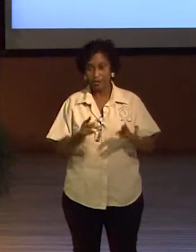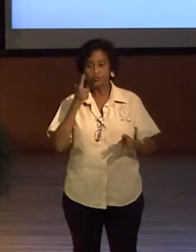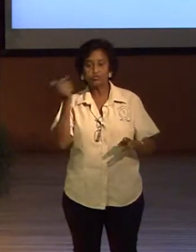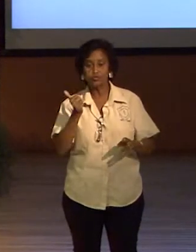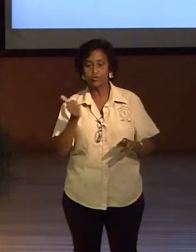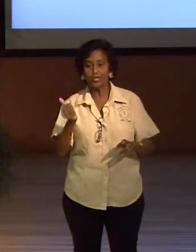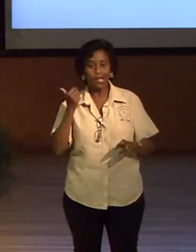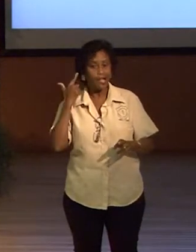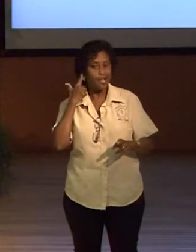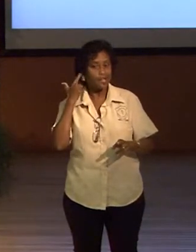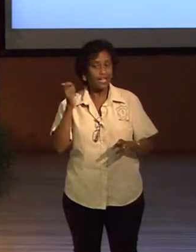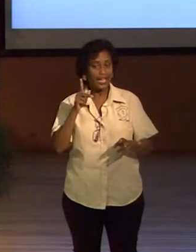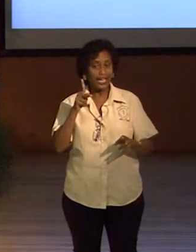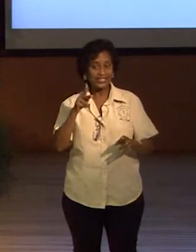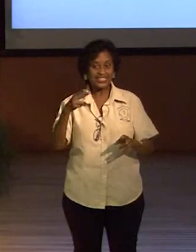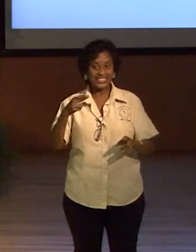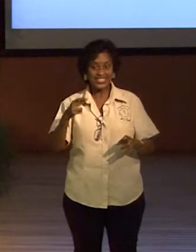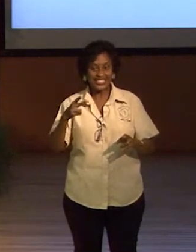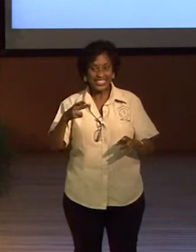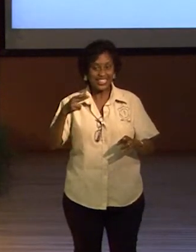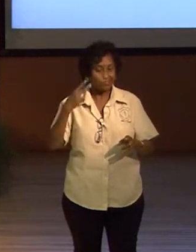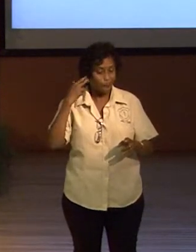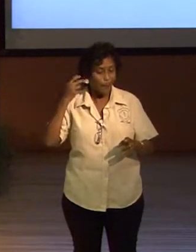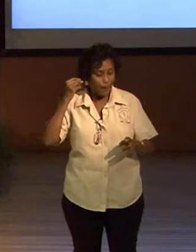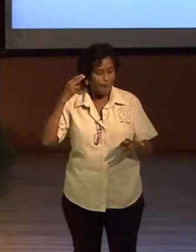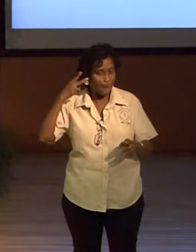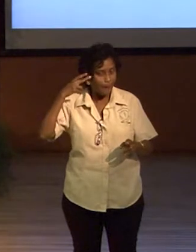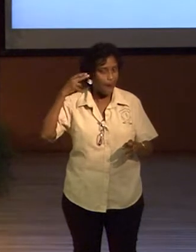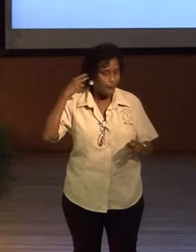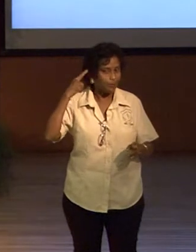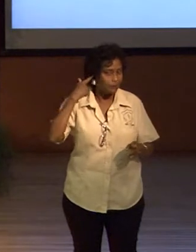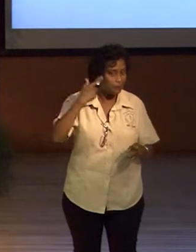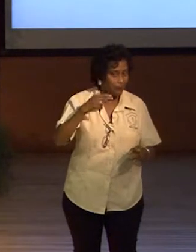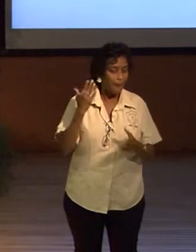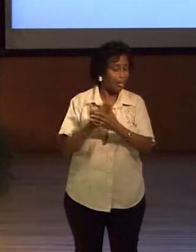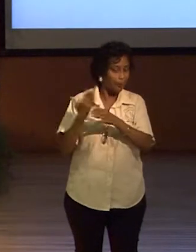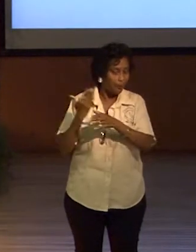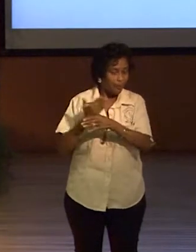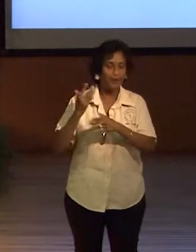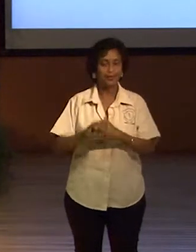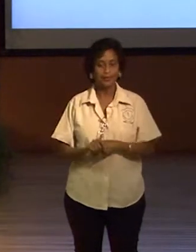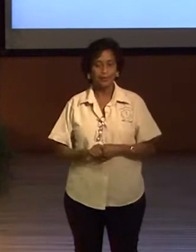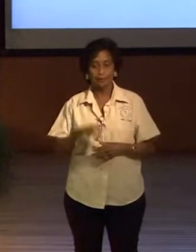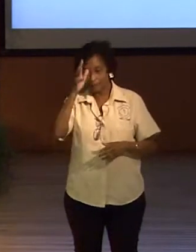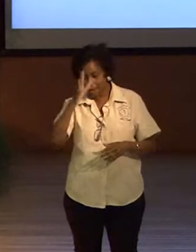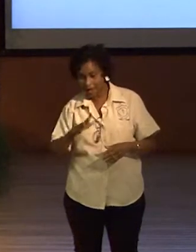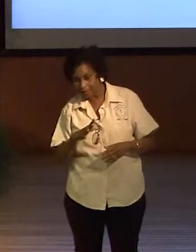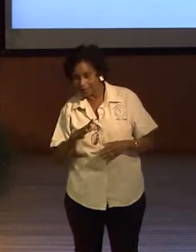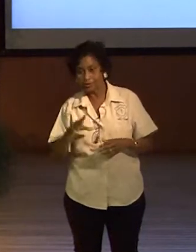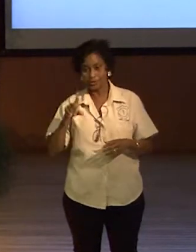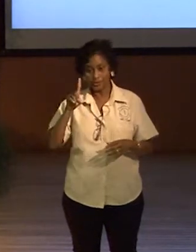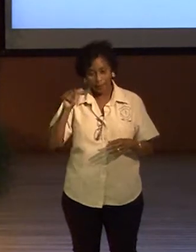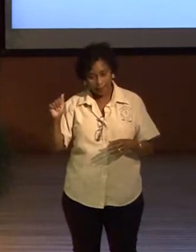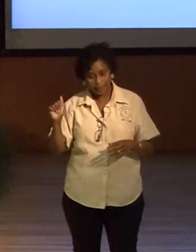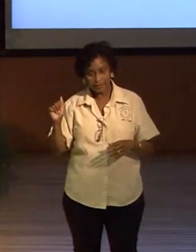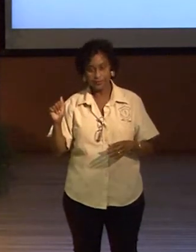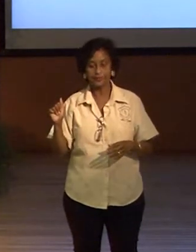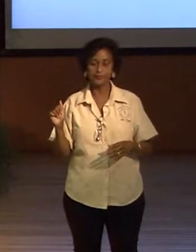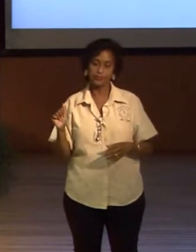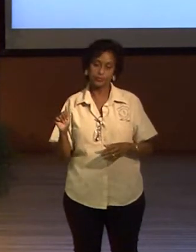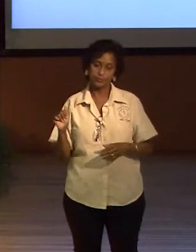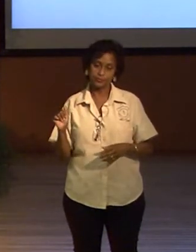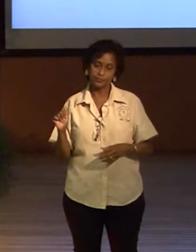scissors. So even as his disability was being compensated for by